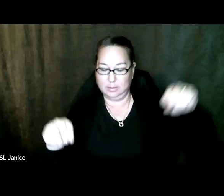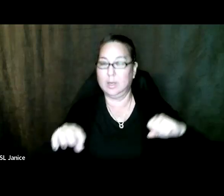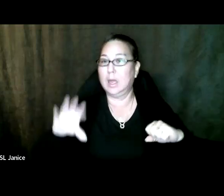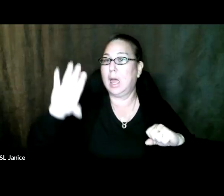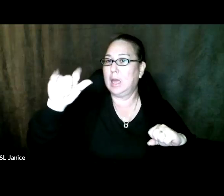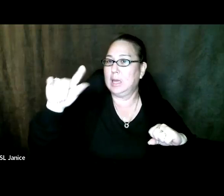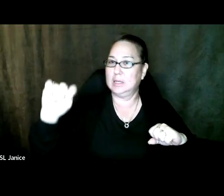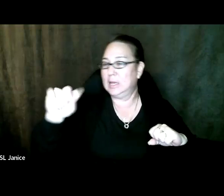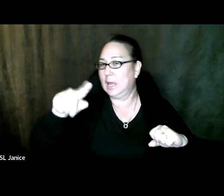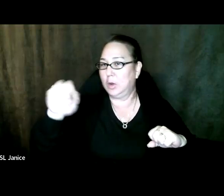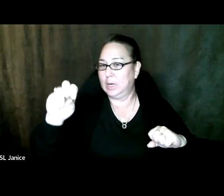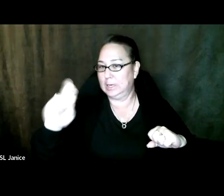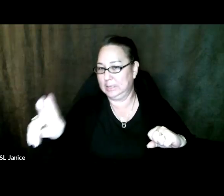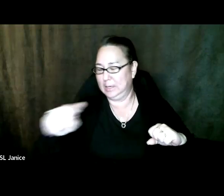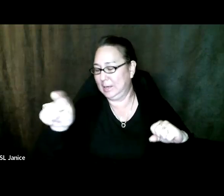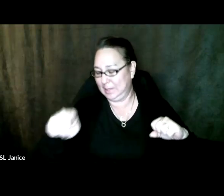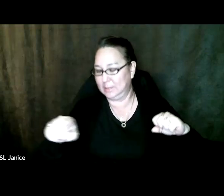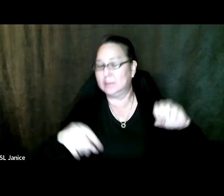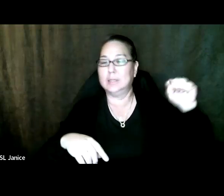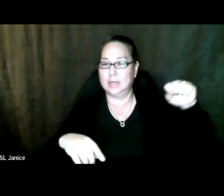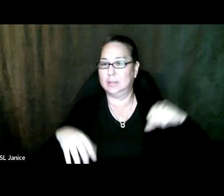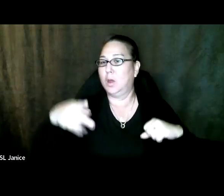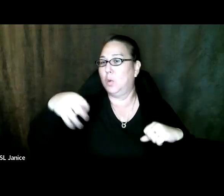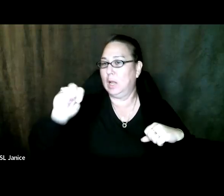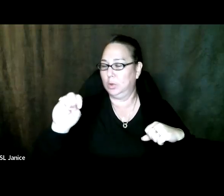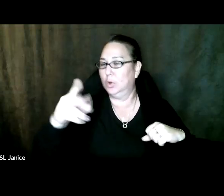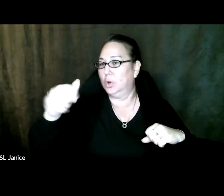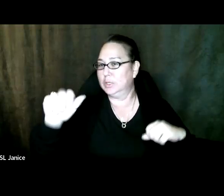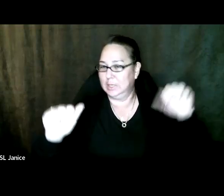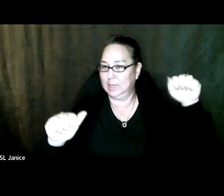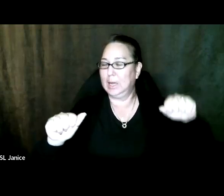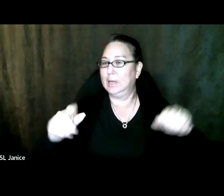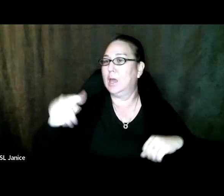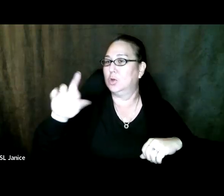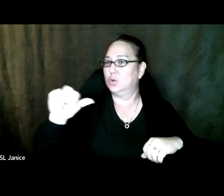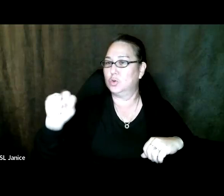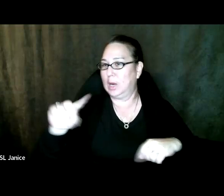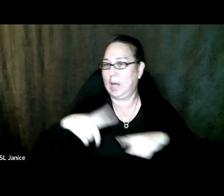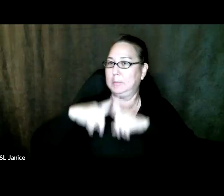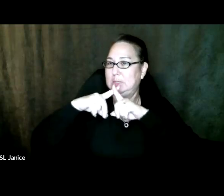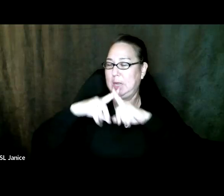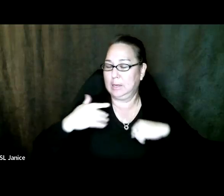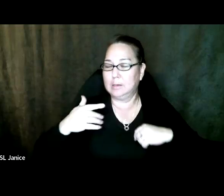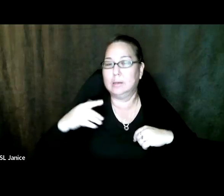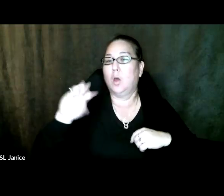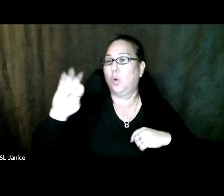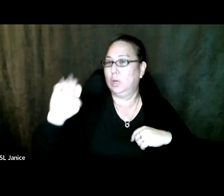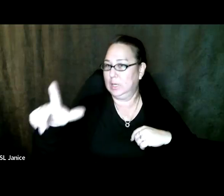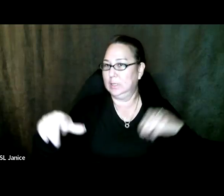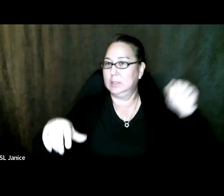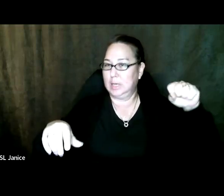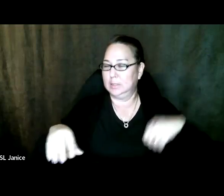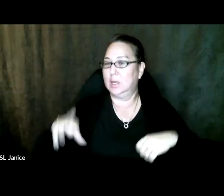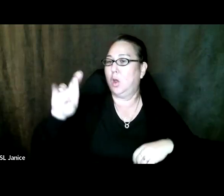Cadet Hernandez, Yes. Ms. Polanco Garcia, Yes. Mr. Tran, Abstain. Mr. O'Neill, Yes. Ms.